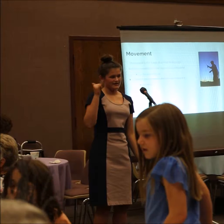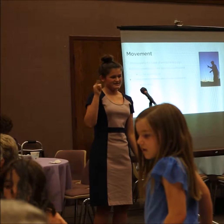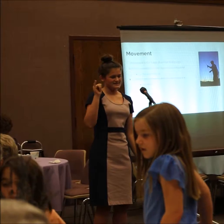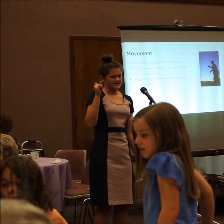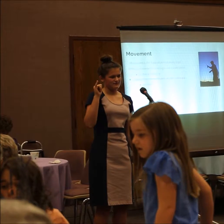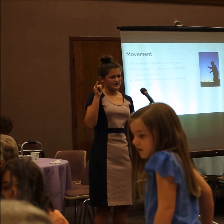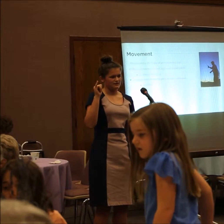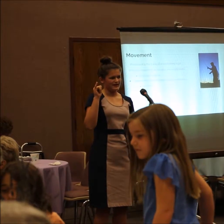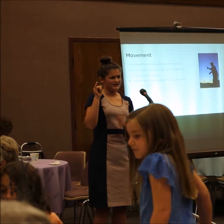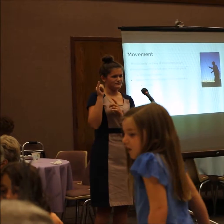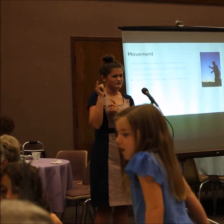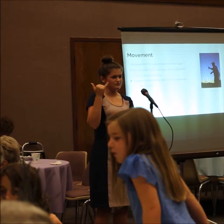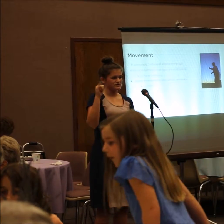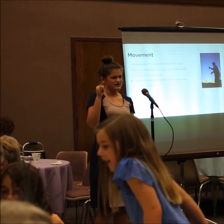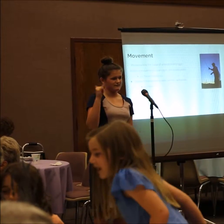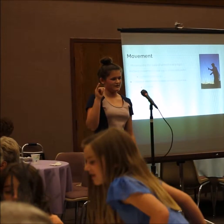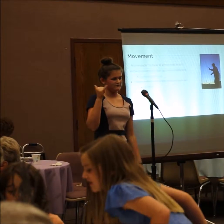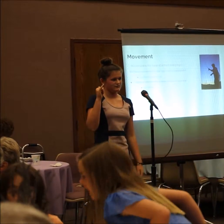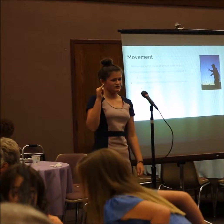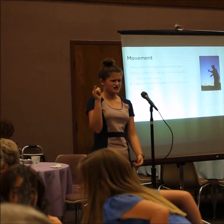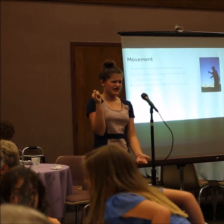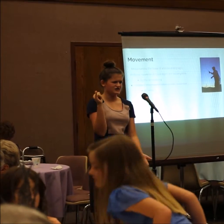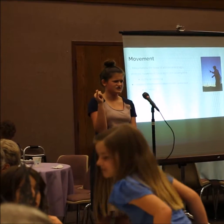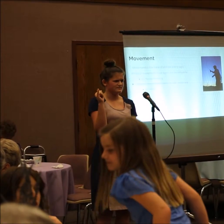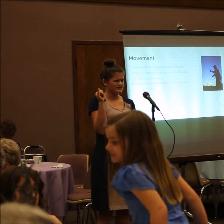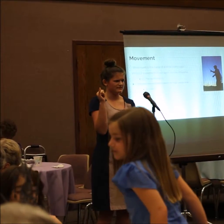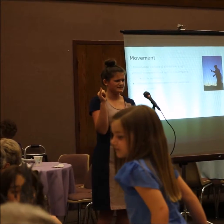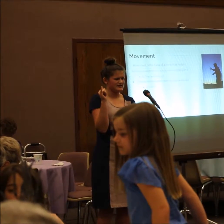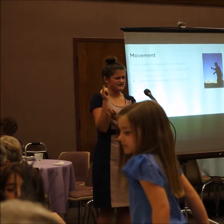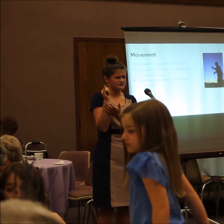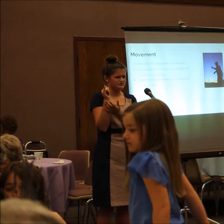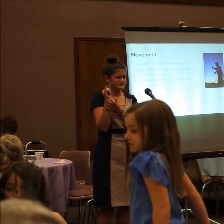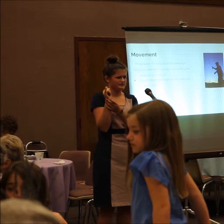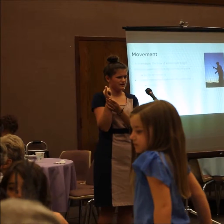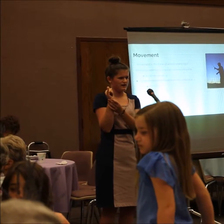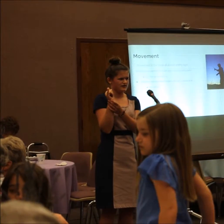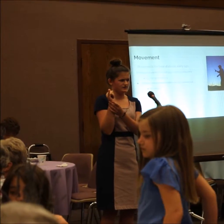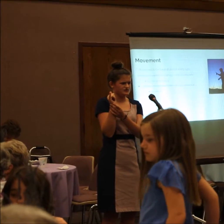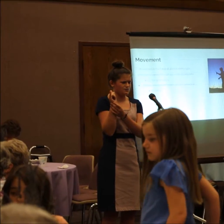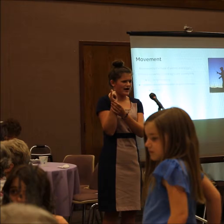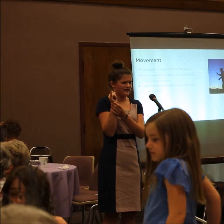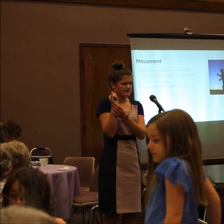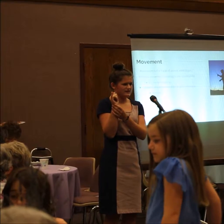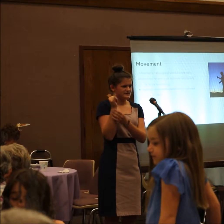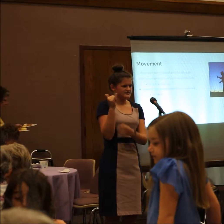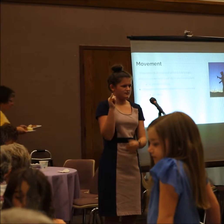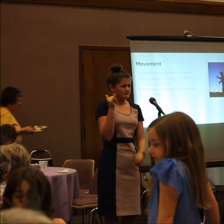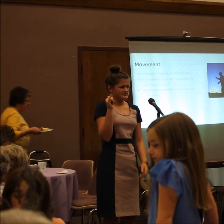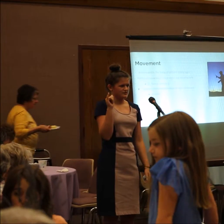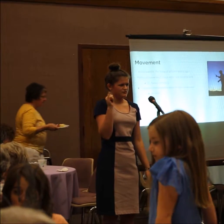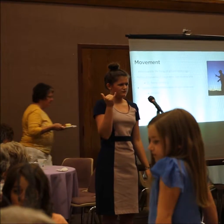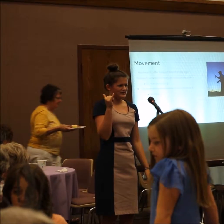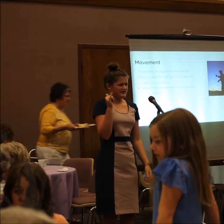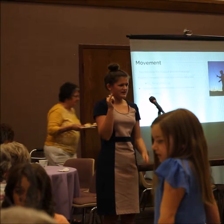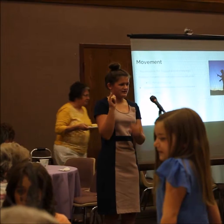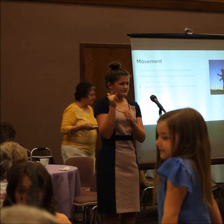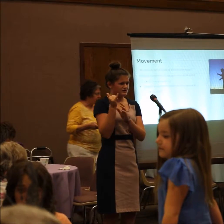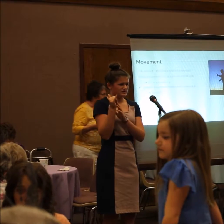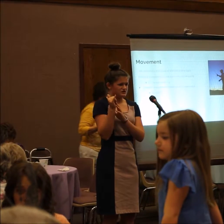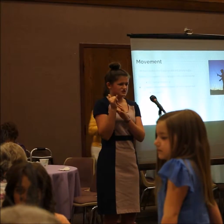it's the sign for yellow. And if you don't shake it back and forth, you've changed the meaning of the sign to just wide. So movement can just